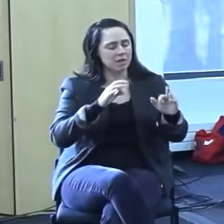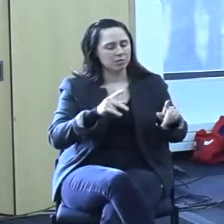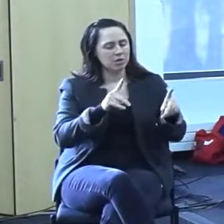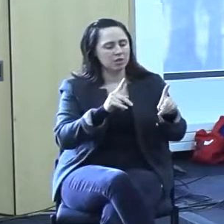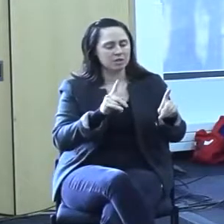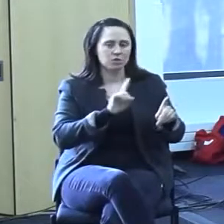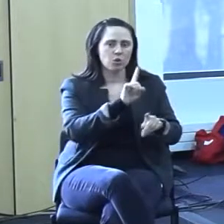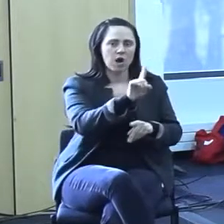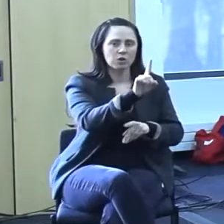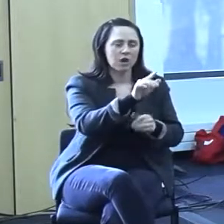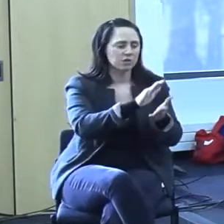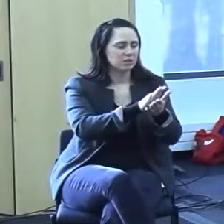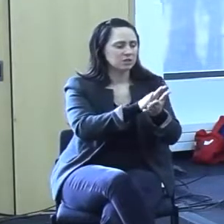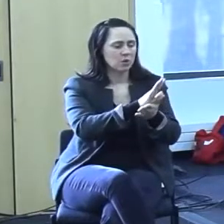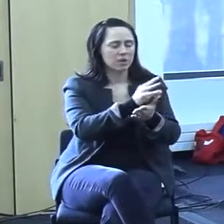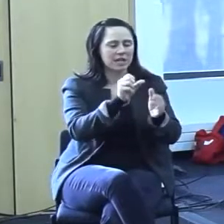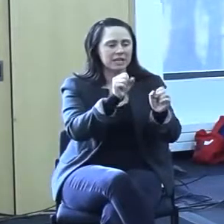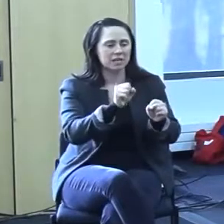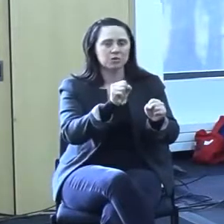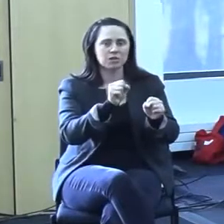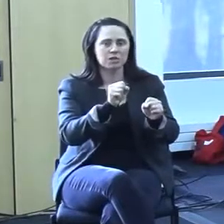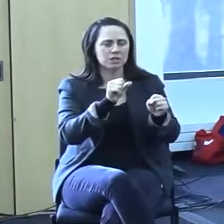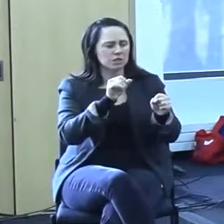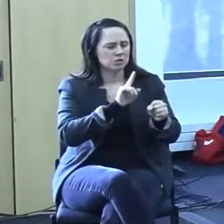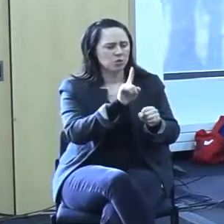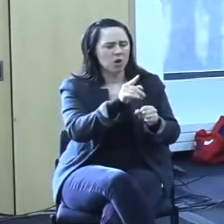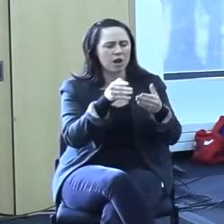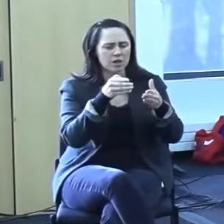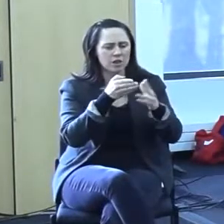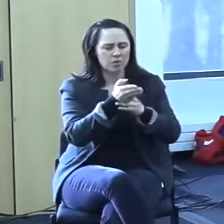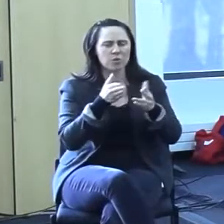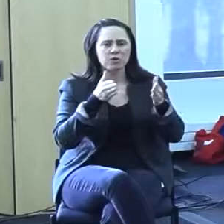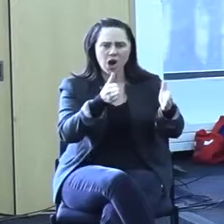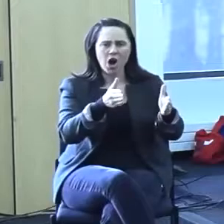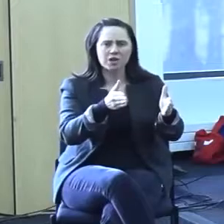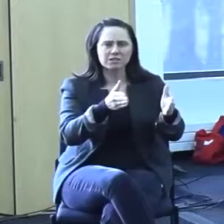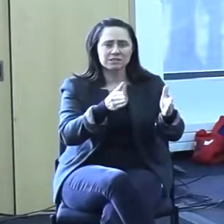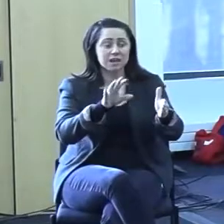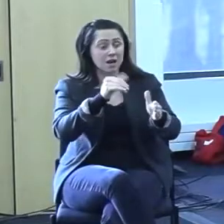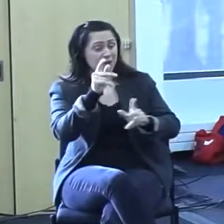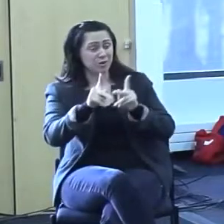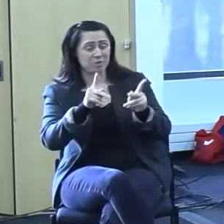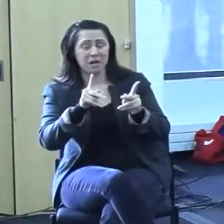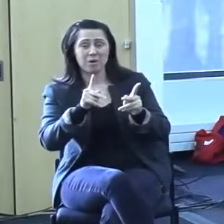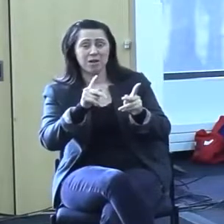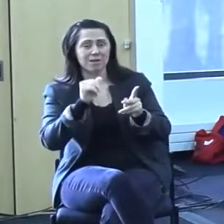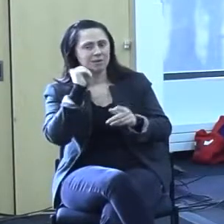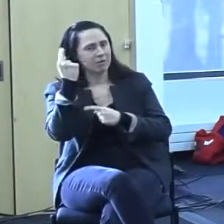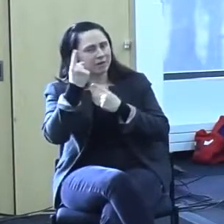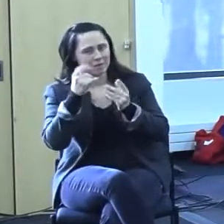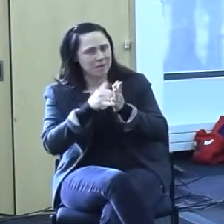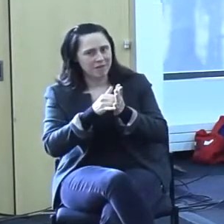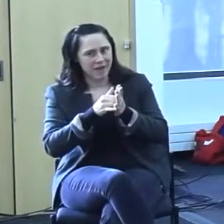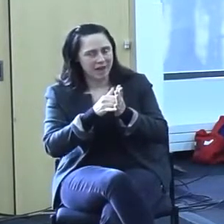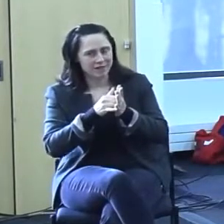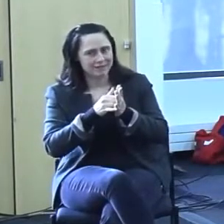I'm at school, I'm able to walk through the halls where some people take that for granted.